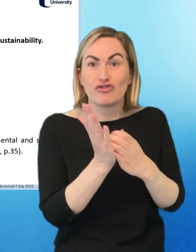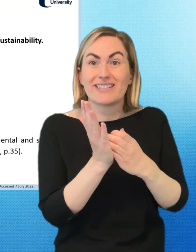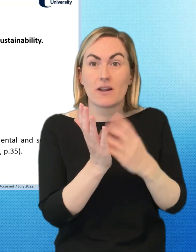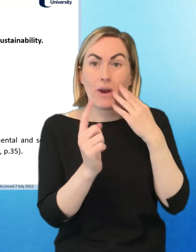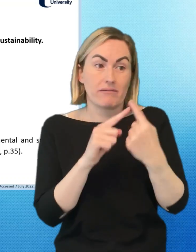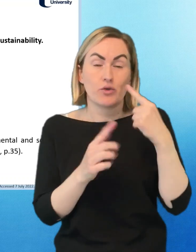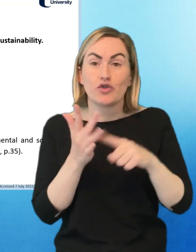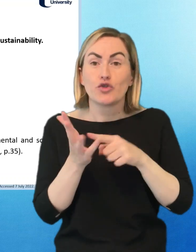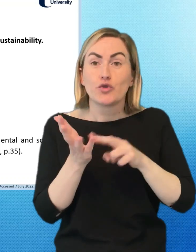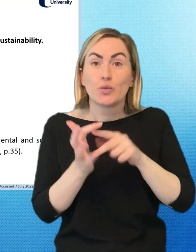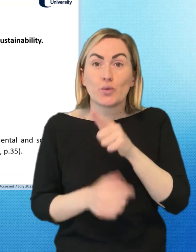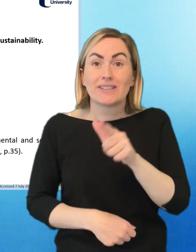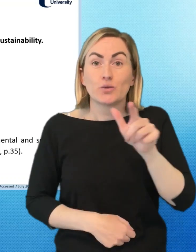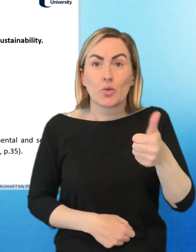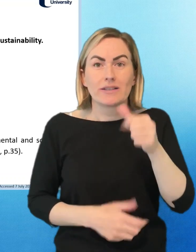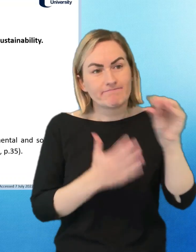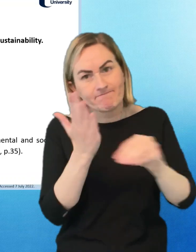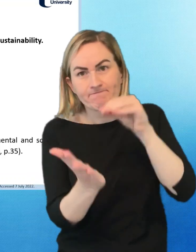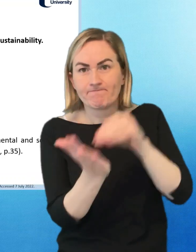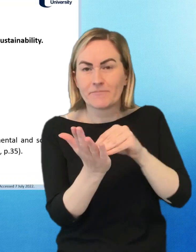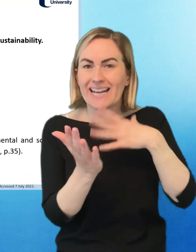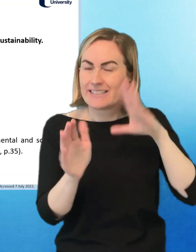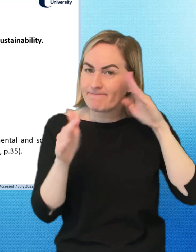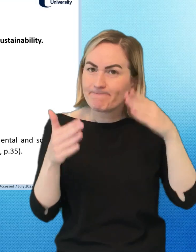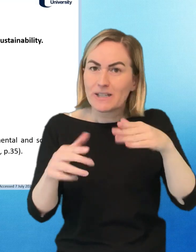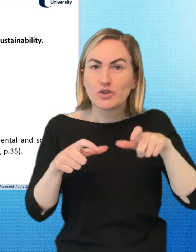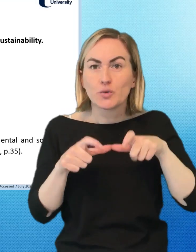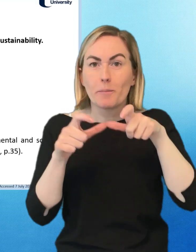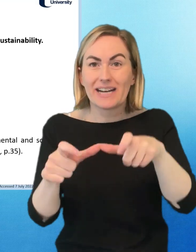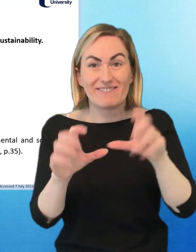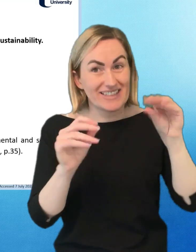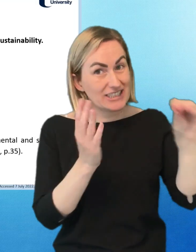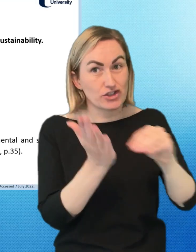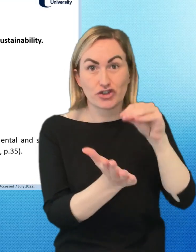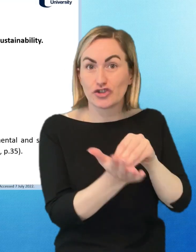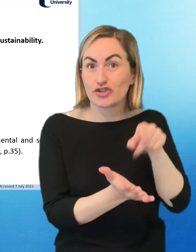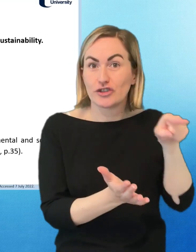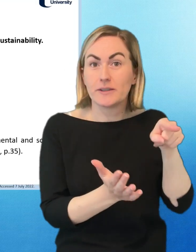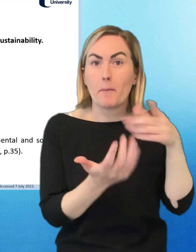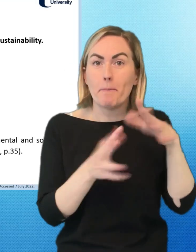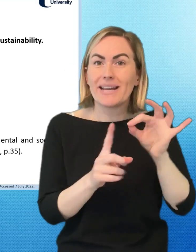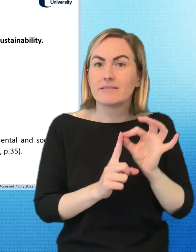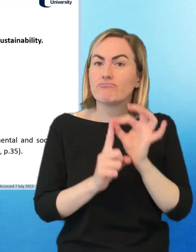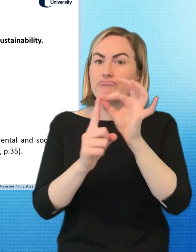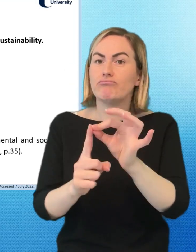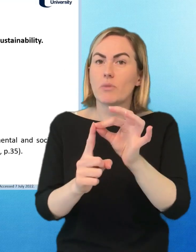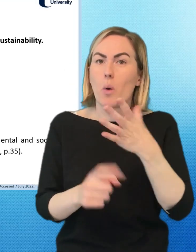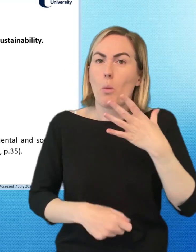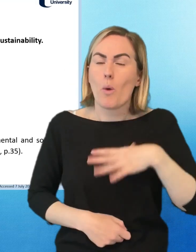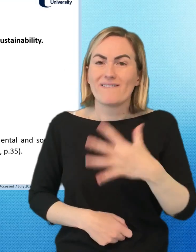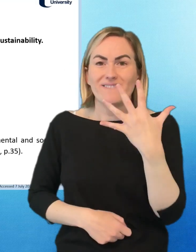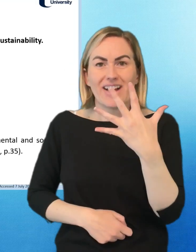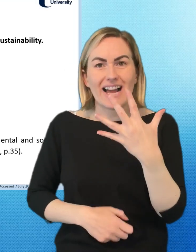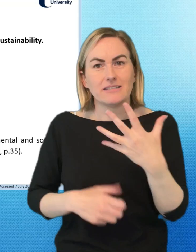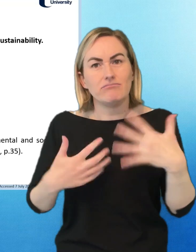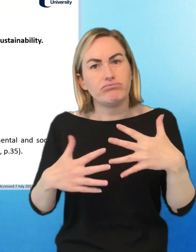their accreditation criteria to include a focus on sustainability. They propose that 5 key competences are required